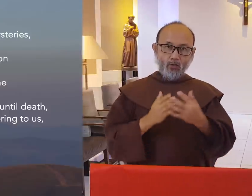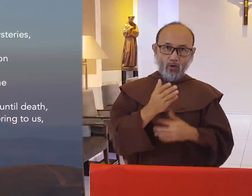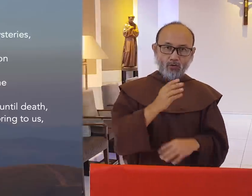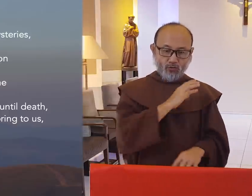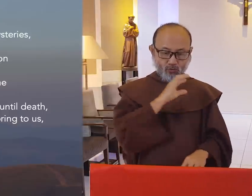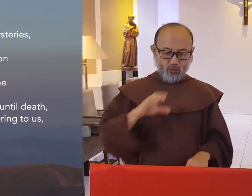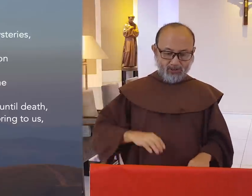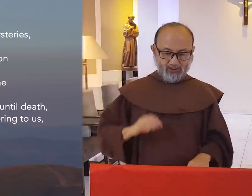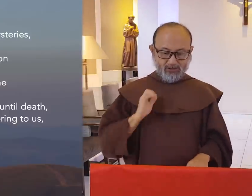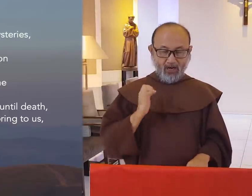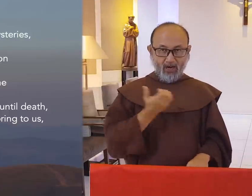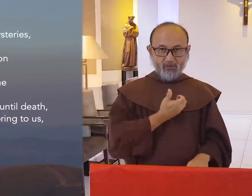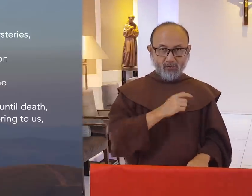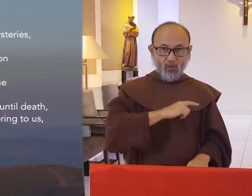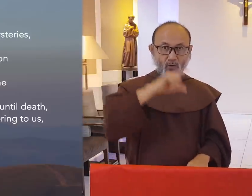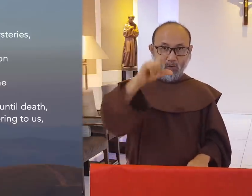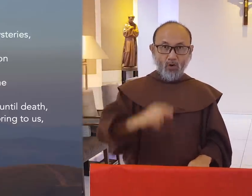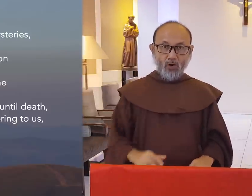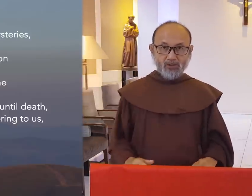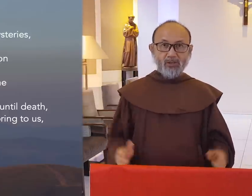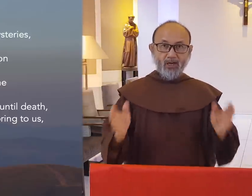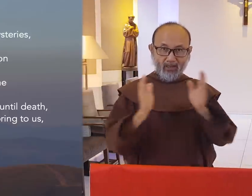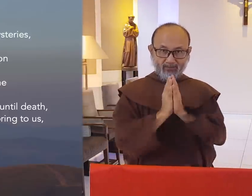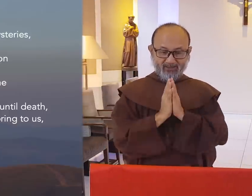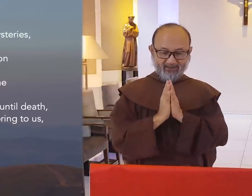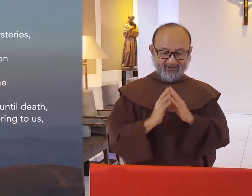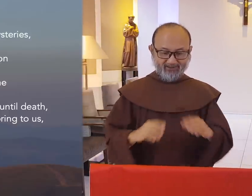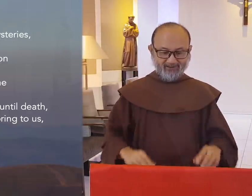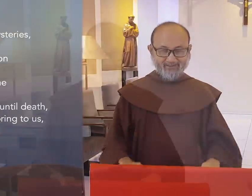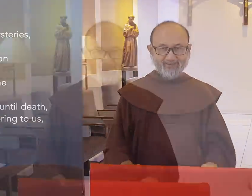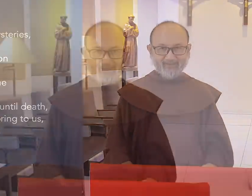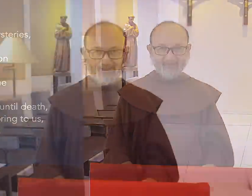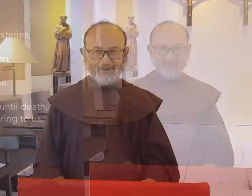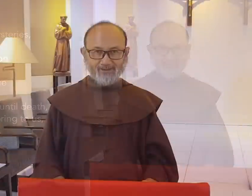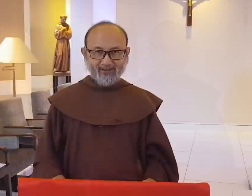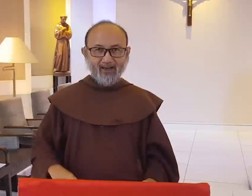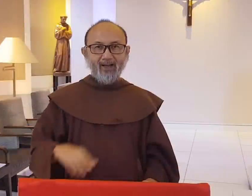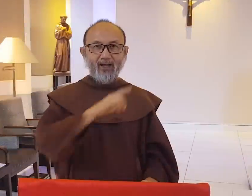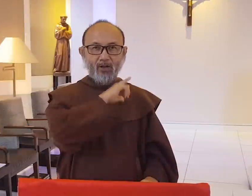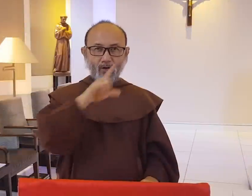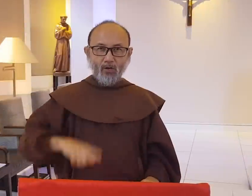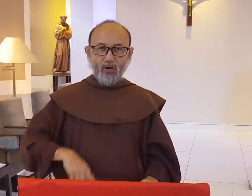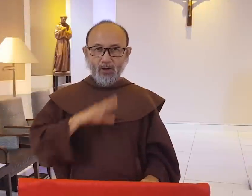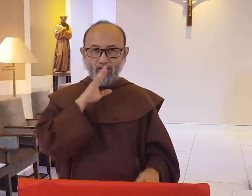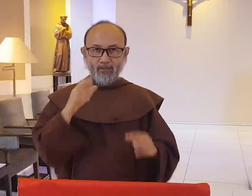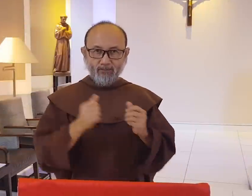Through Christ our Lord. Amen. The Lord be with